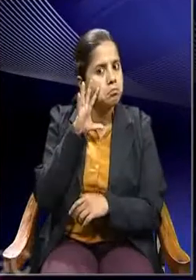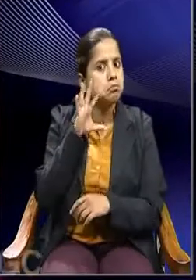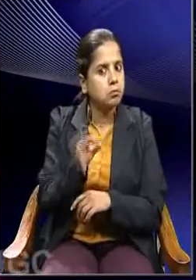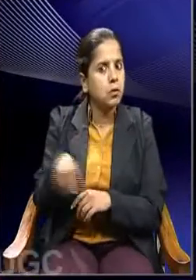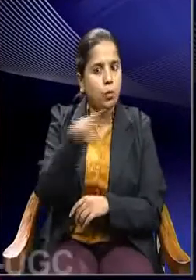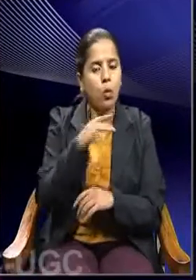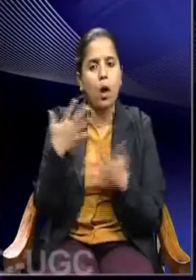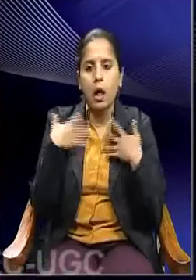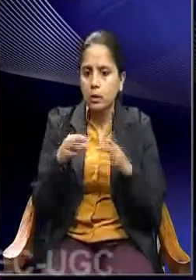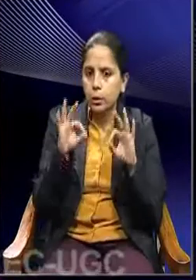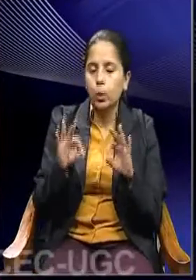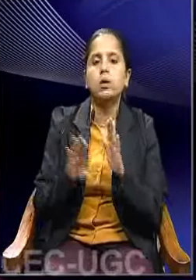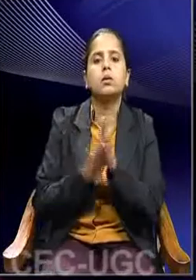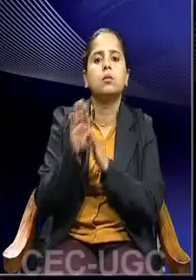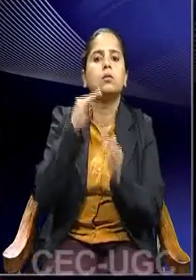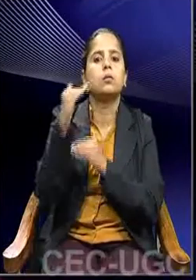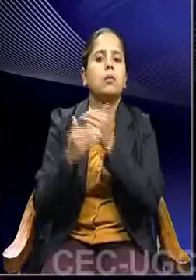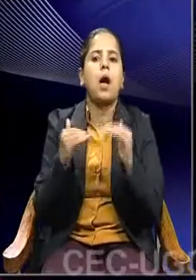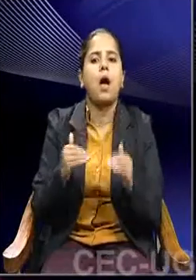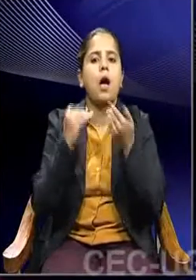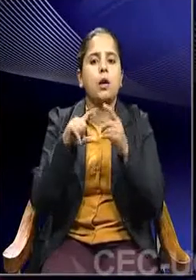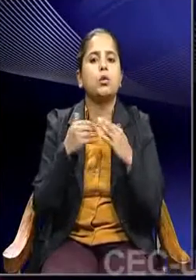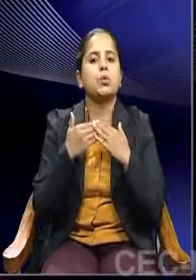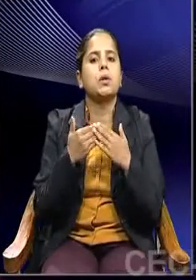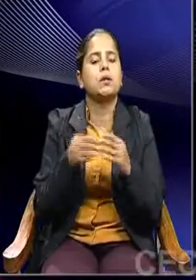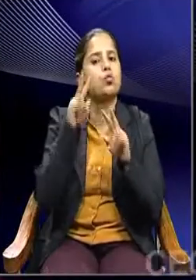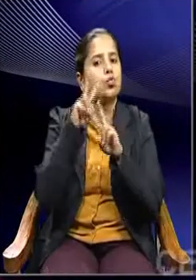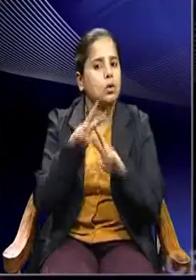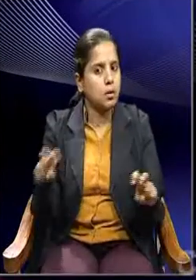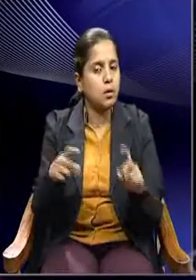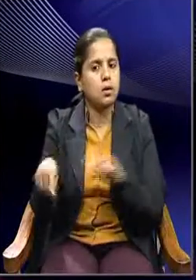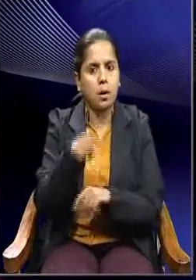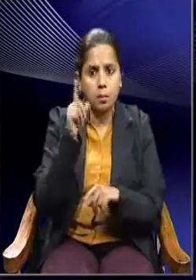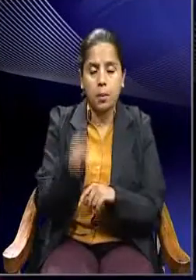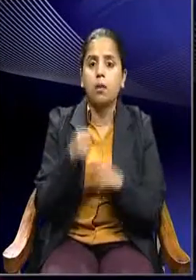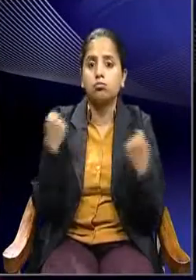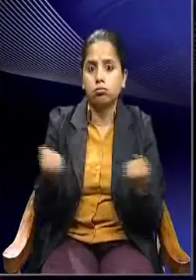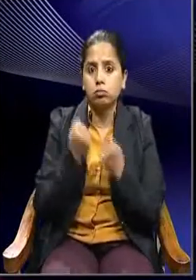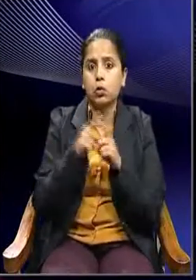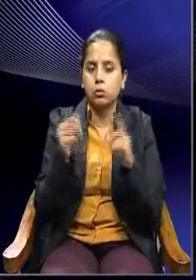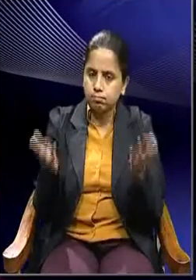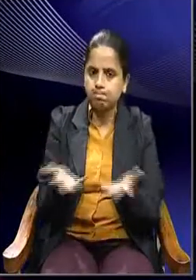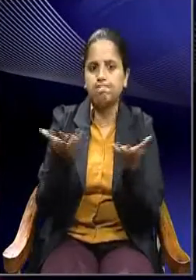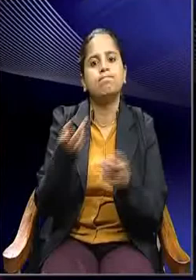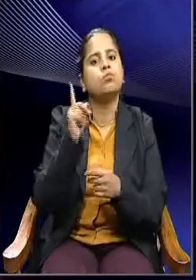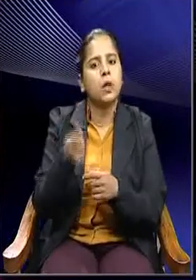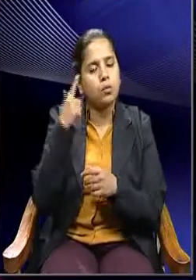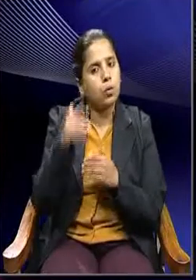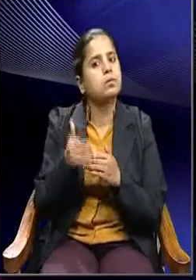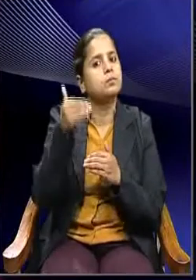healthy development of higher education and research and should be actively promoted.